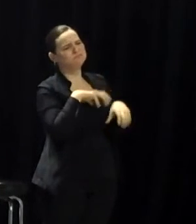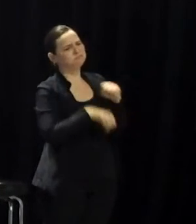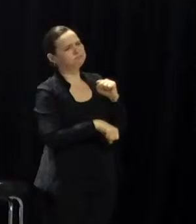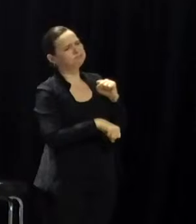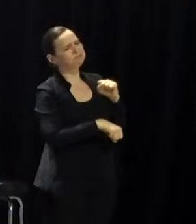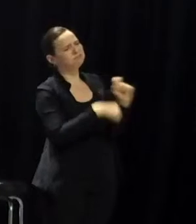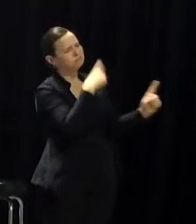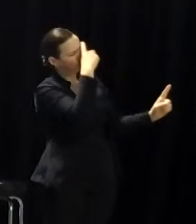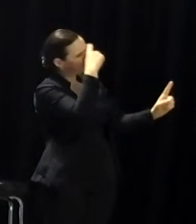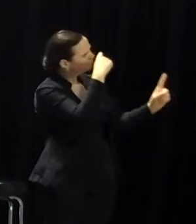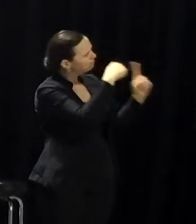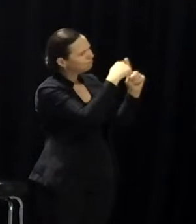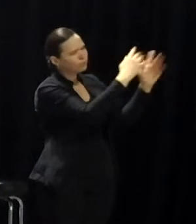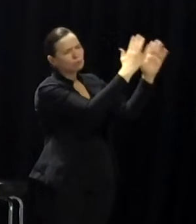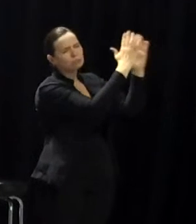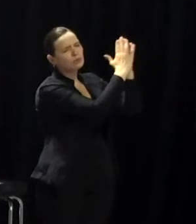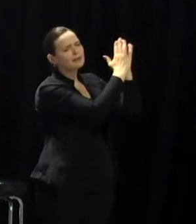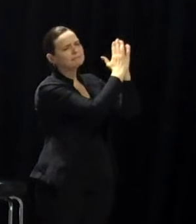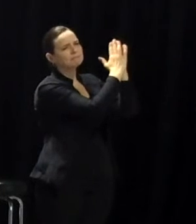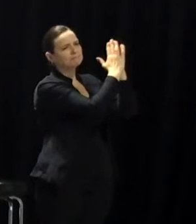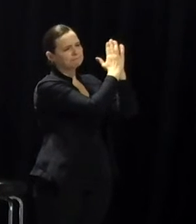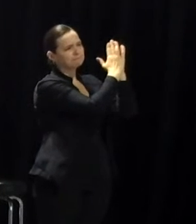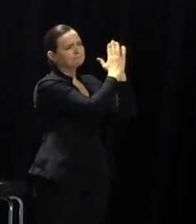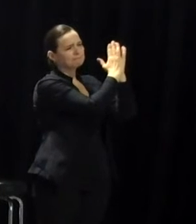and all the families of